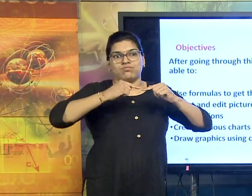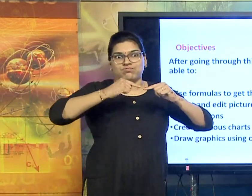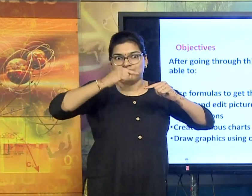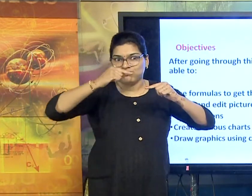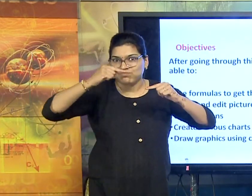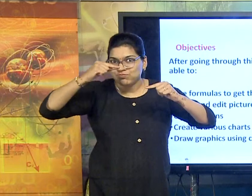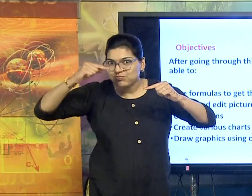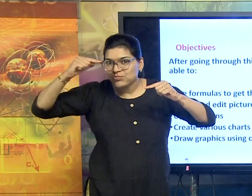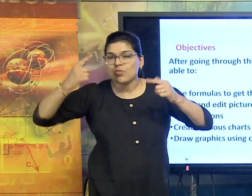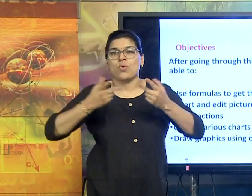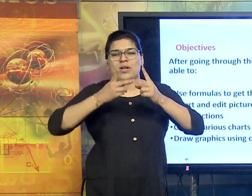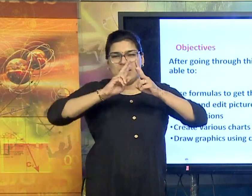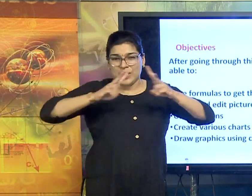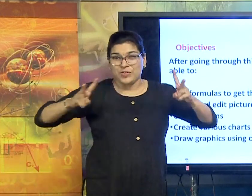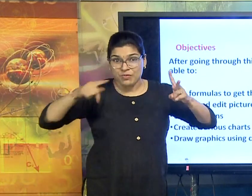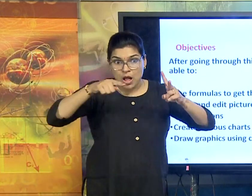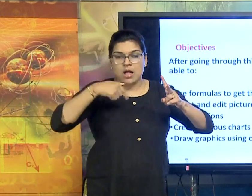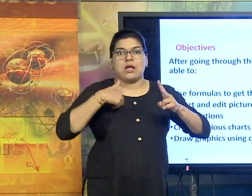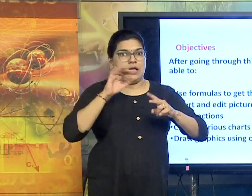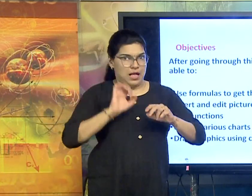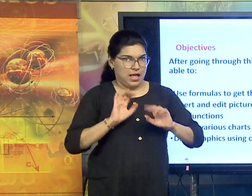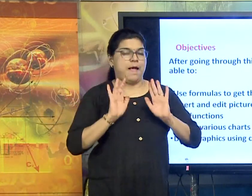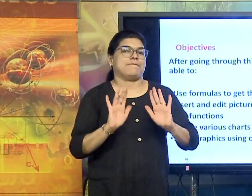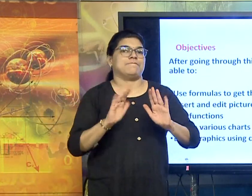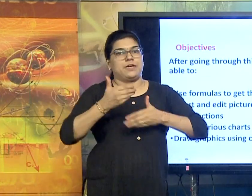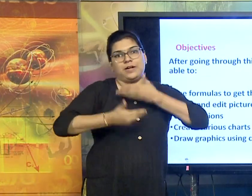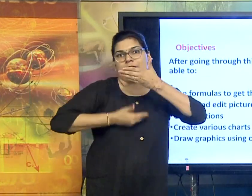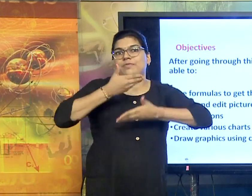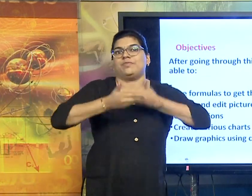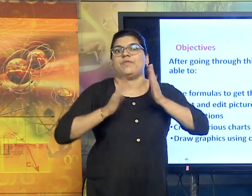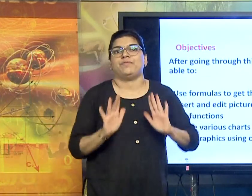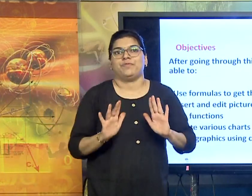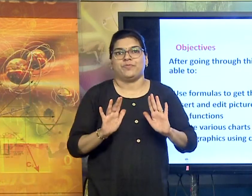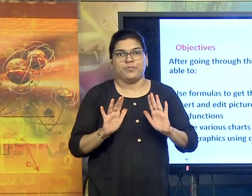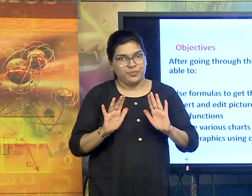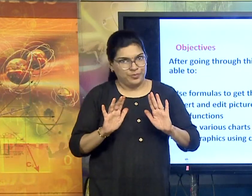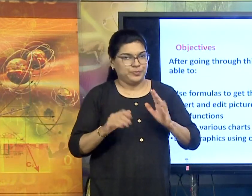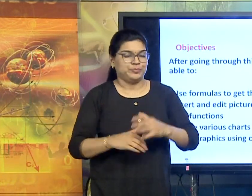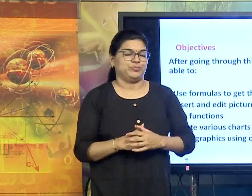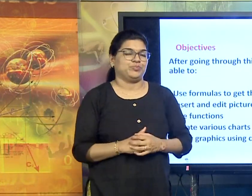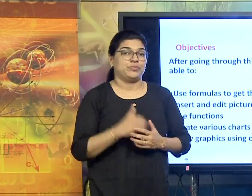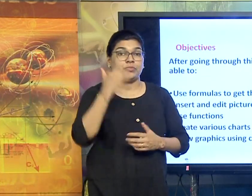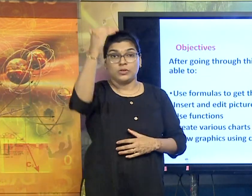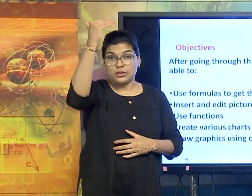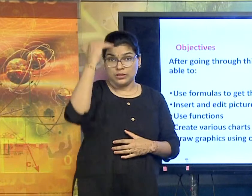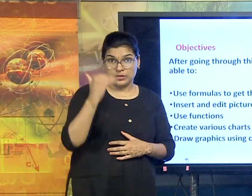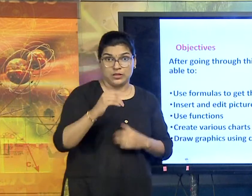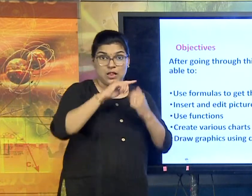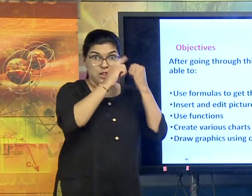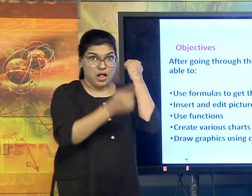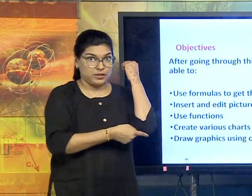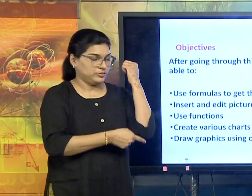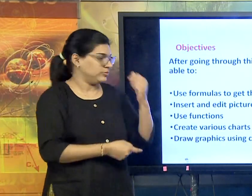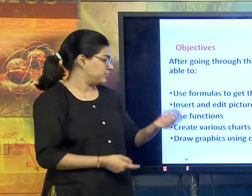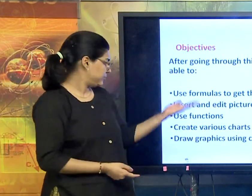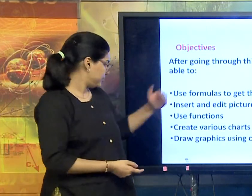to create various charts. Earlier we had discussed bar chart, pie chart, line